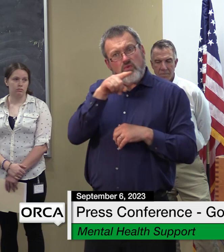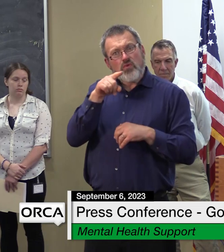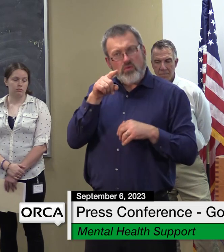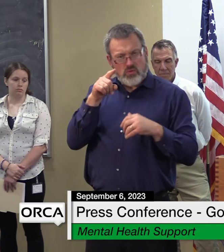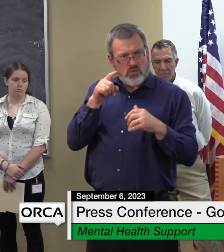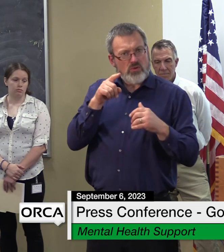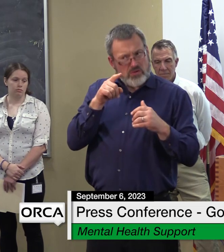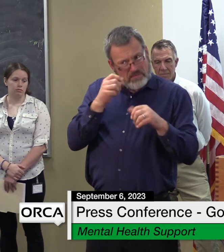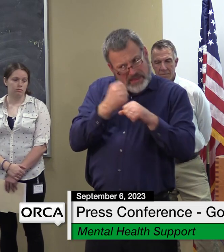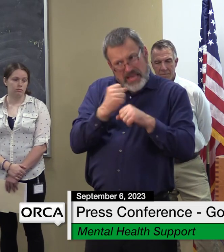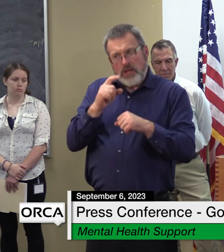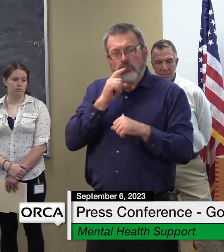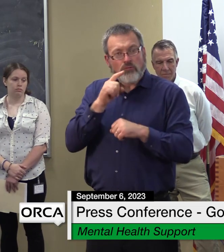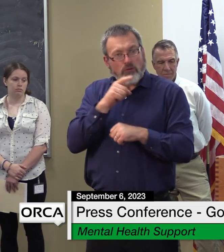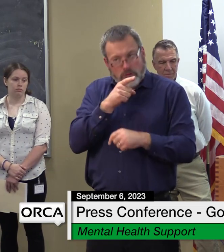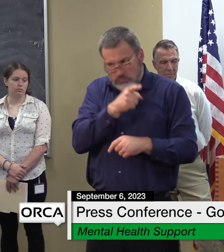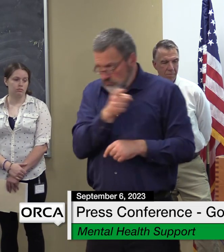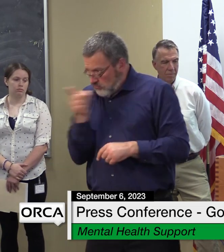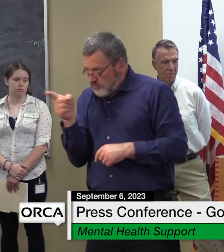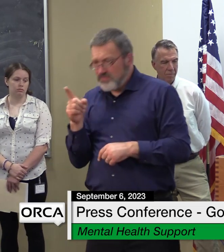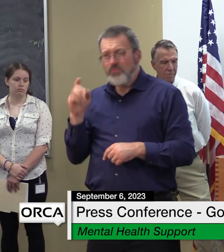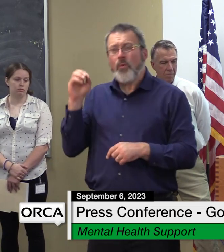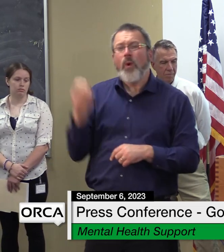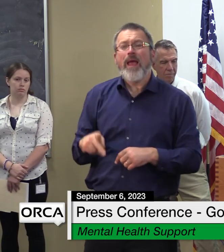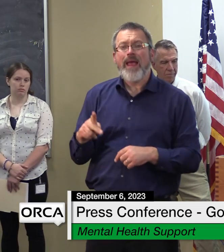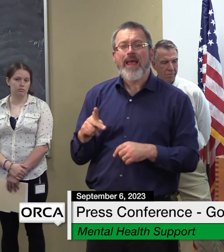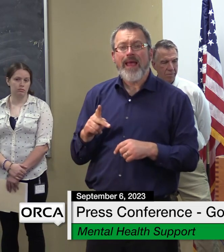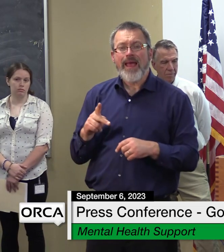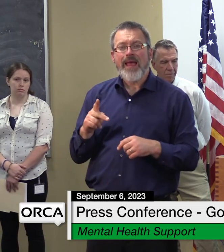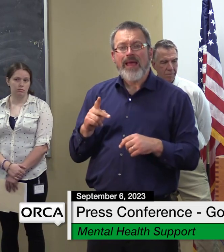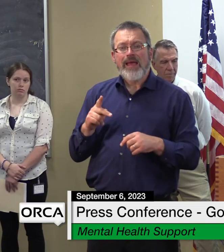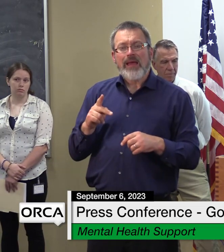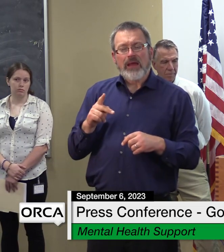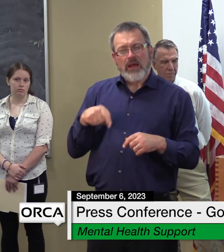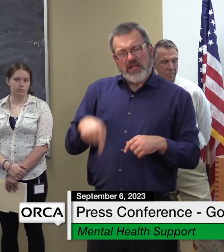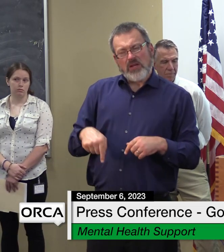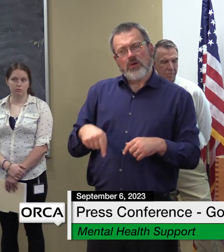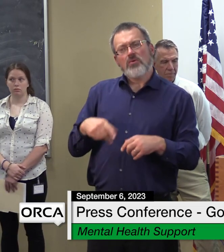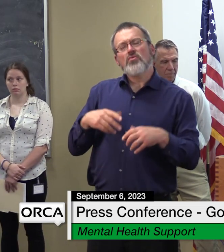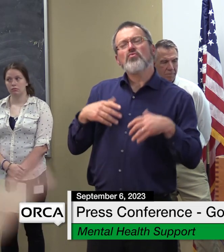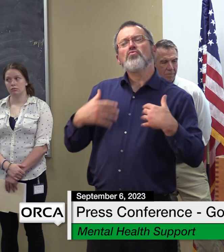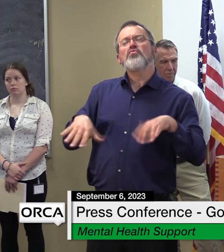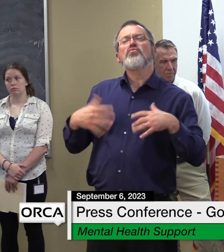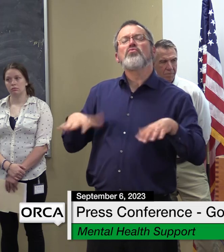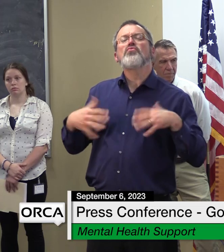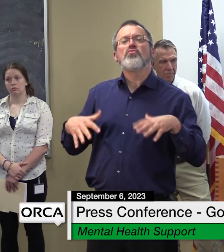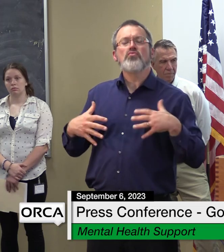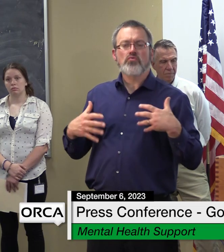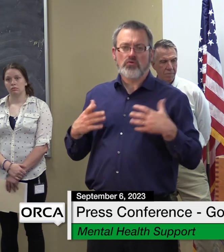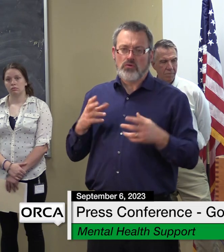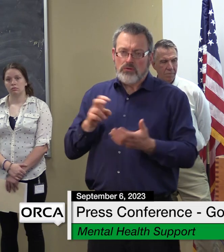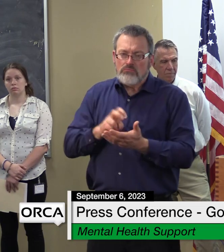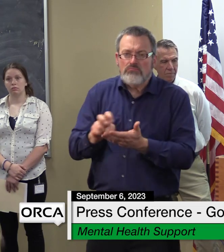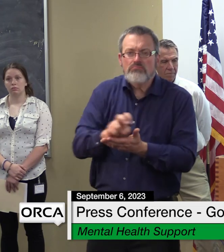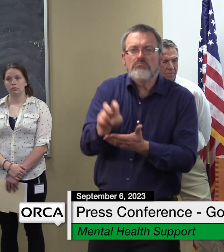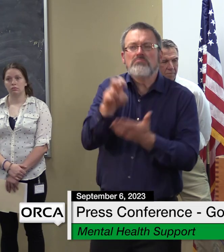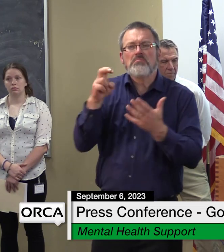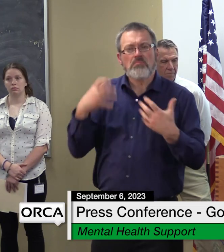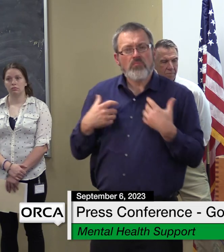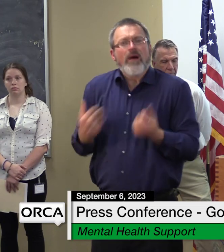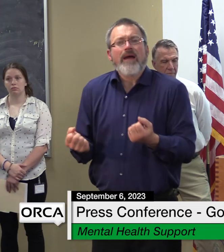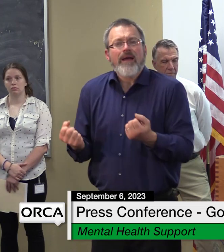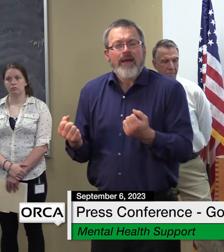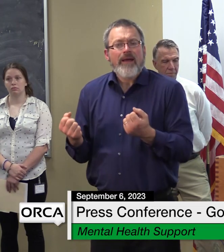the journey of healing. For many people, hearing the stories of others who've been through similar mental health challenges can